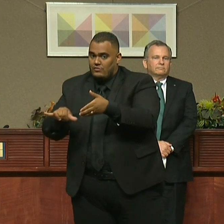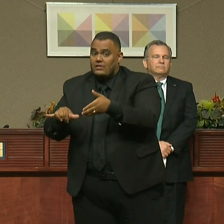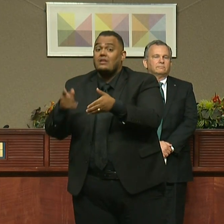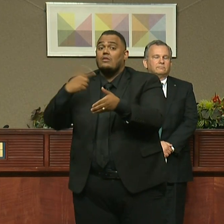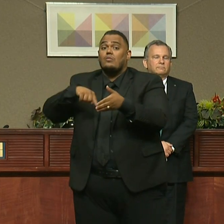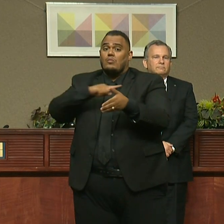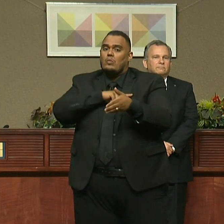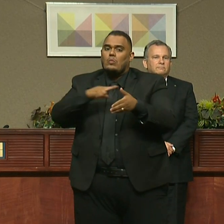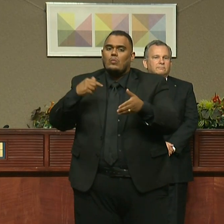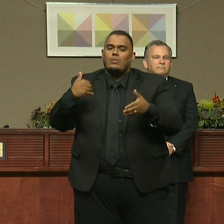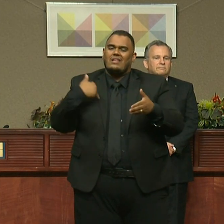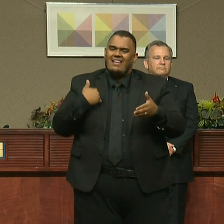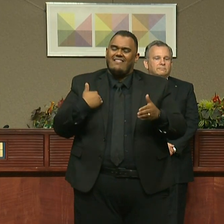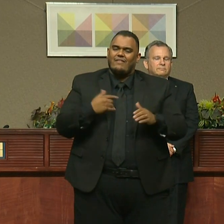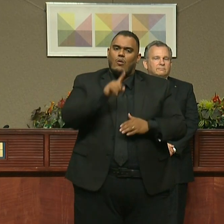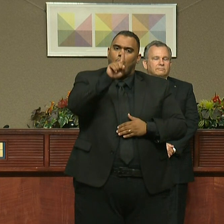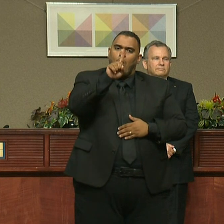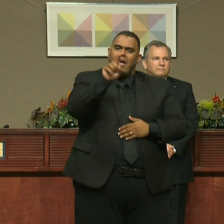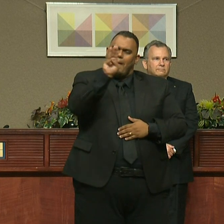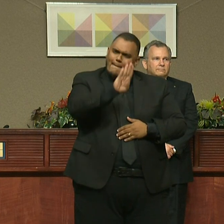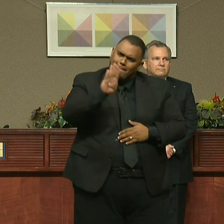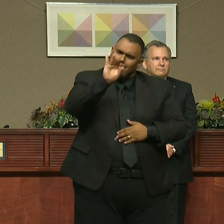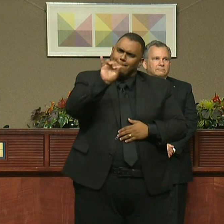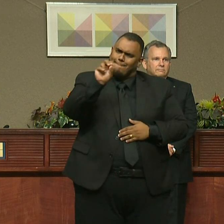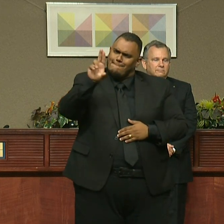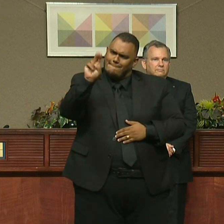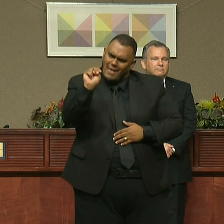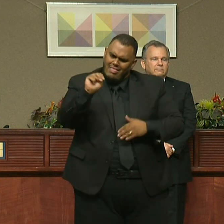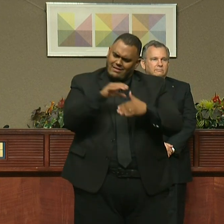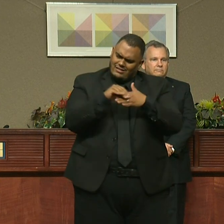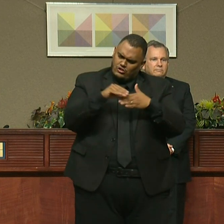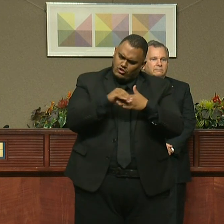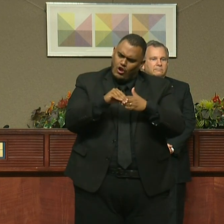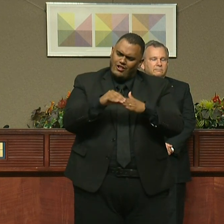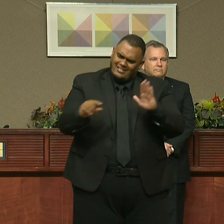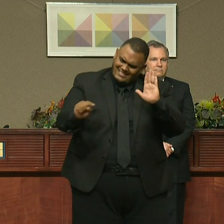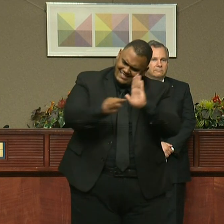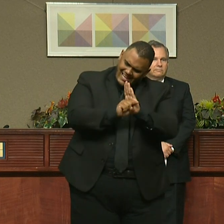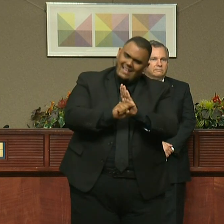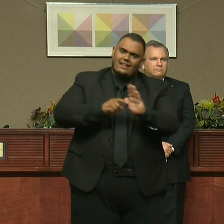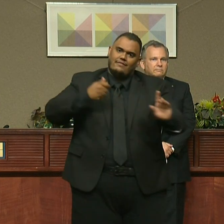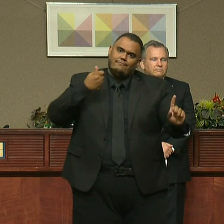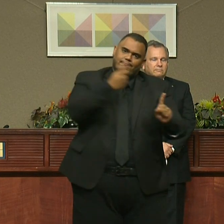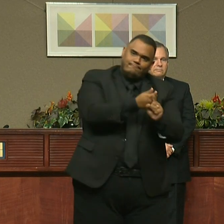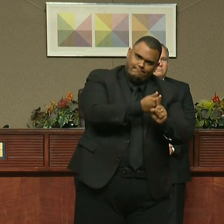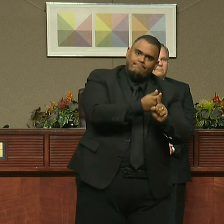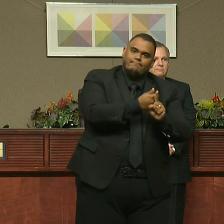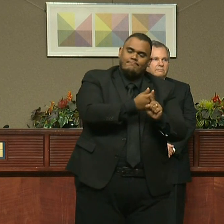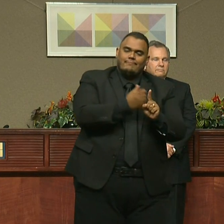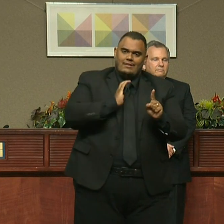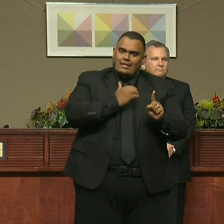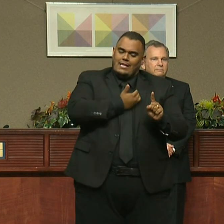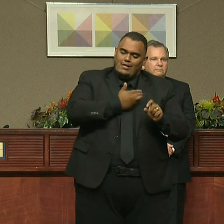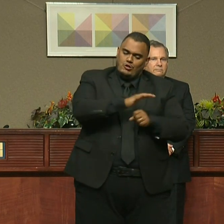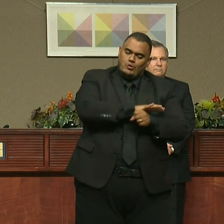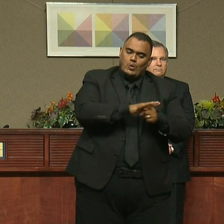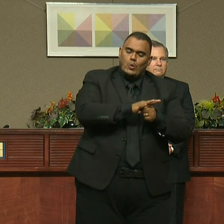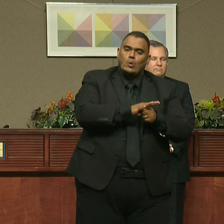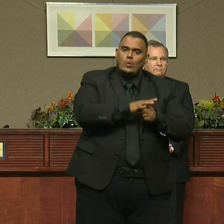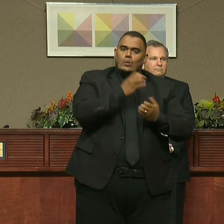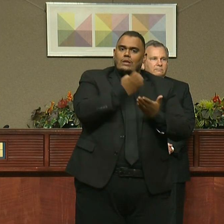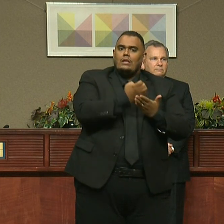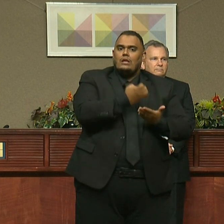billion negative economic impact on our local economy alone. 20 shows